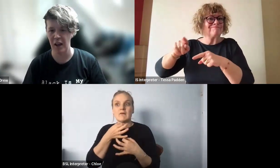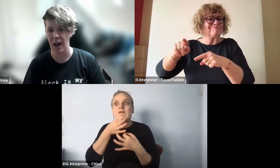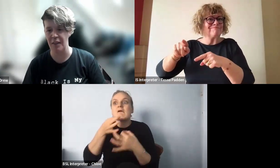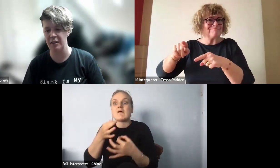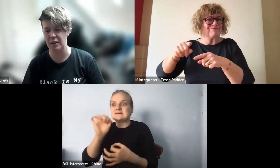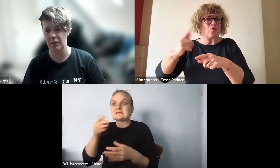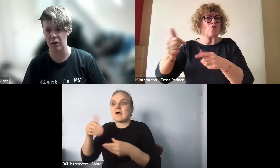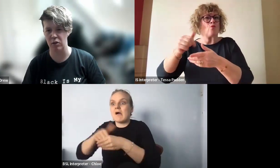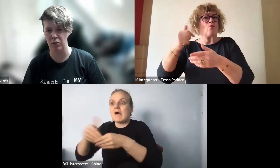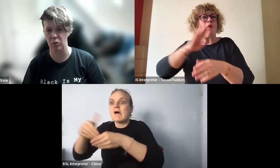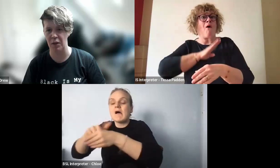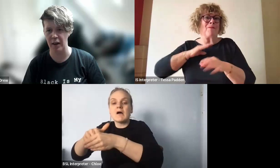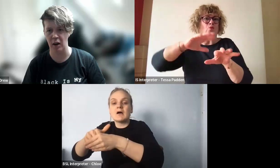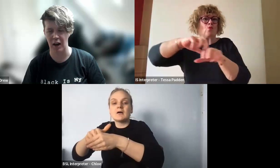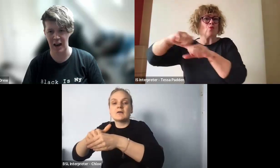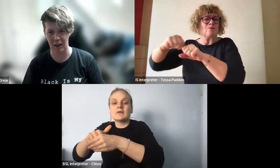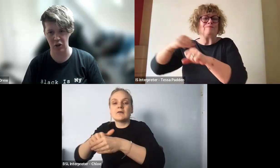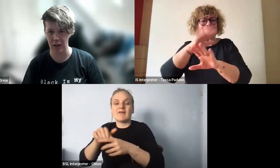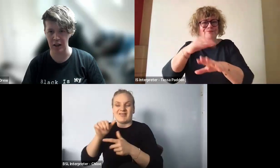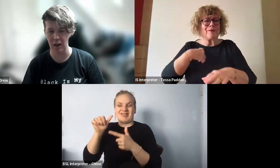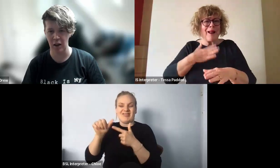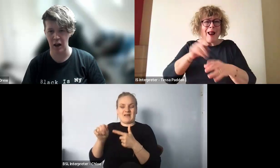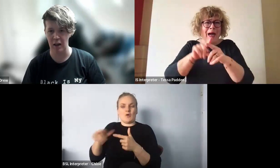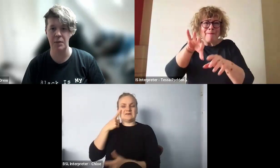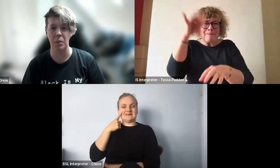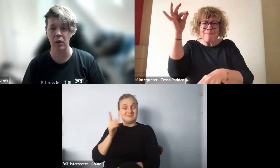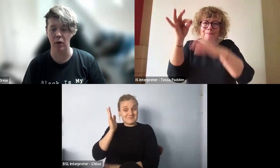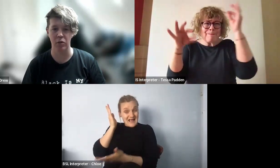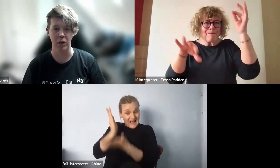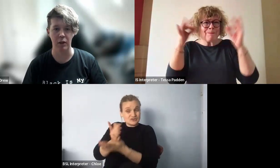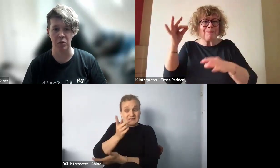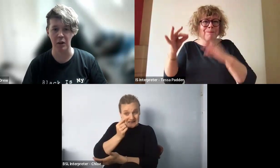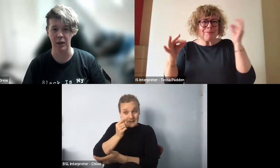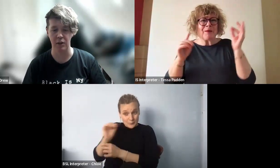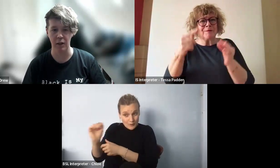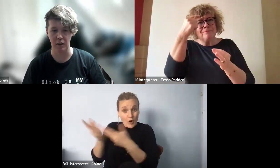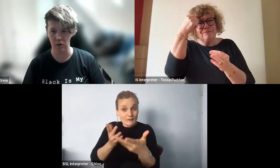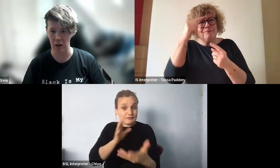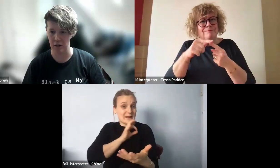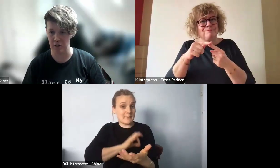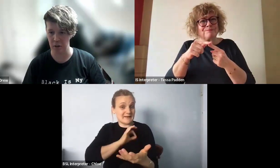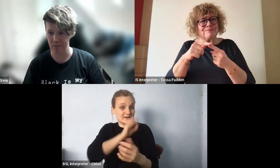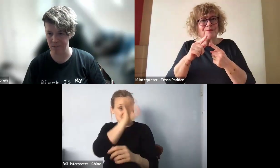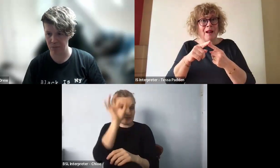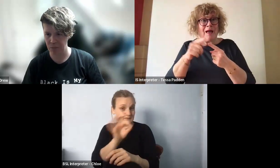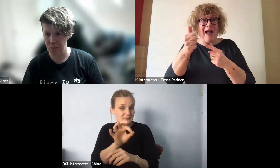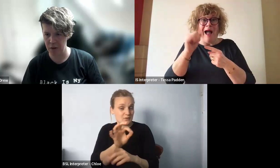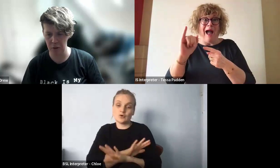solution, and then to kind of cover off whether they are actually capable of offering those benefits that they are suggested